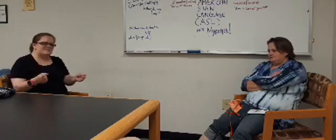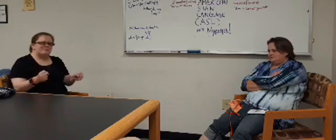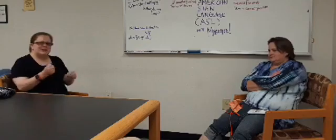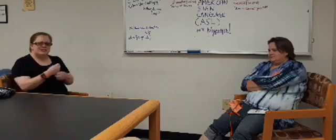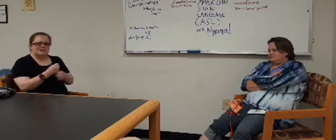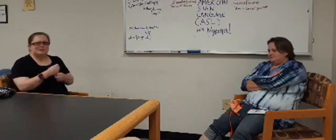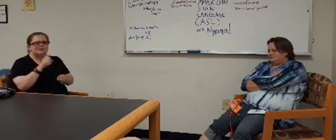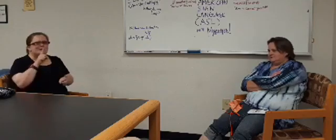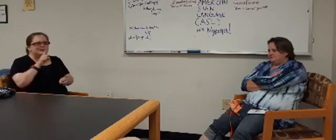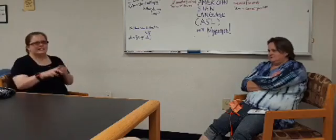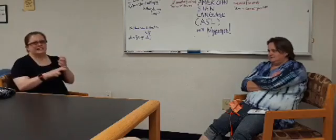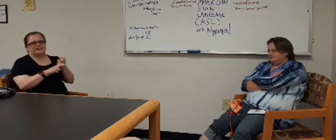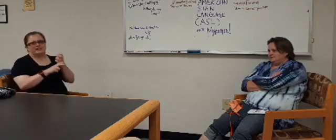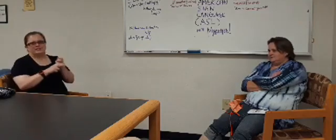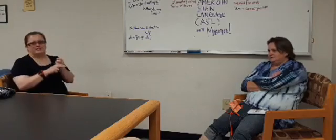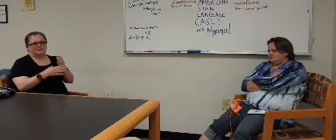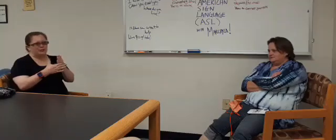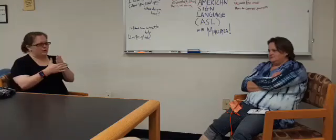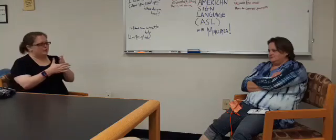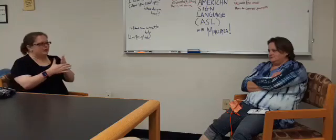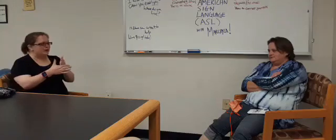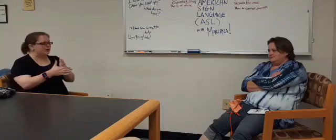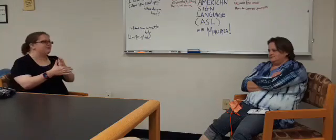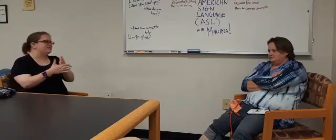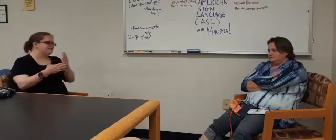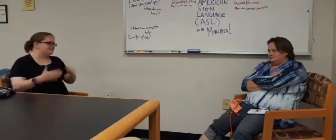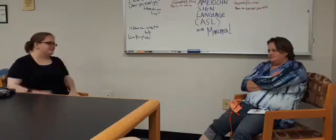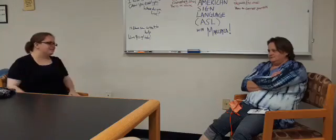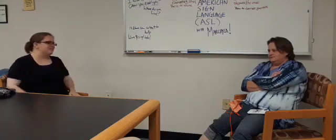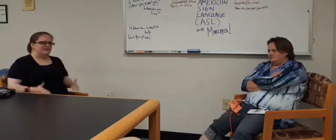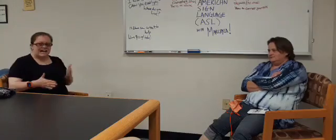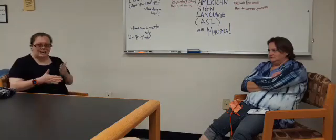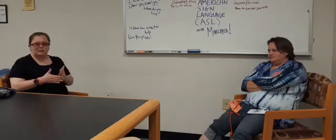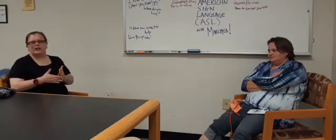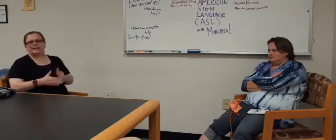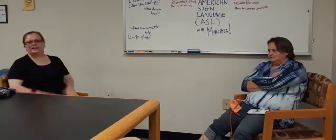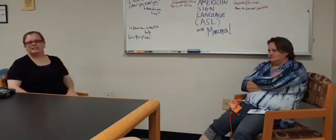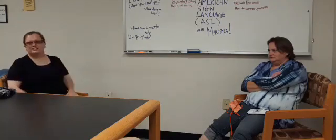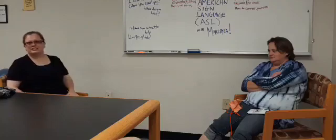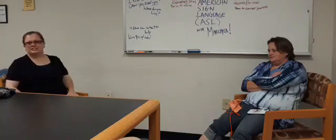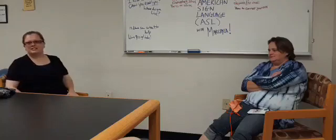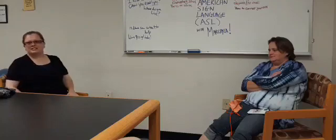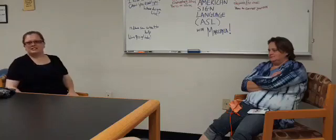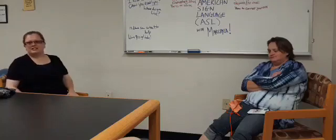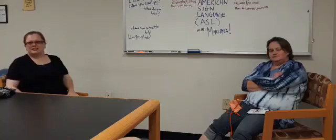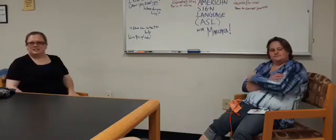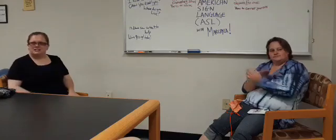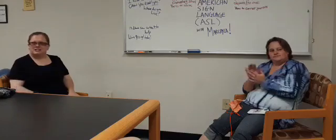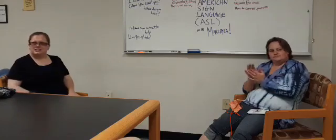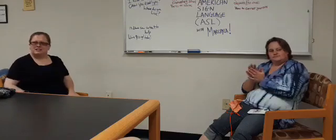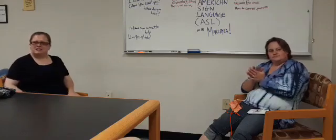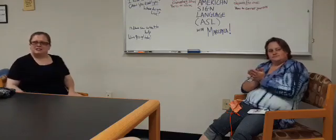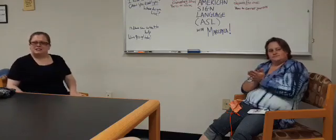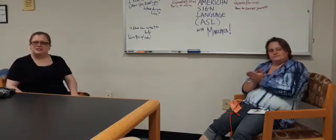makes it really hard to go in the middle, meet halfway. And again, for those who are